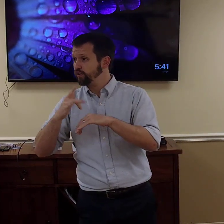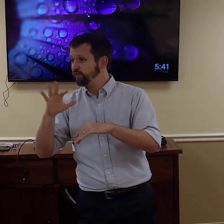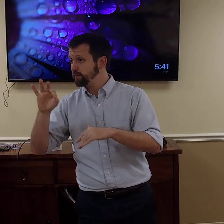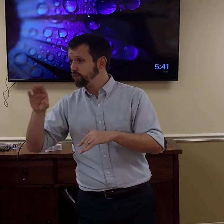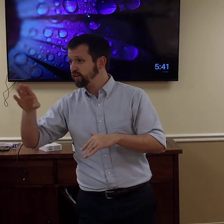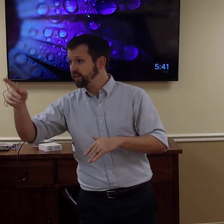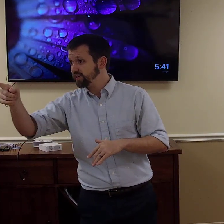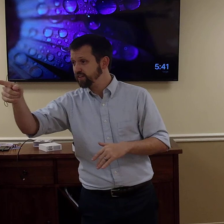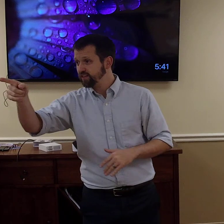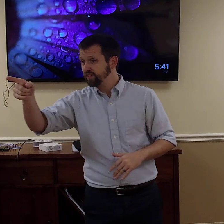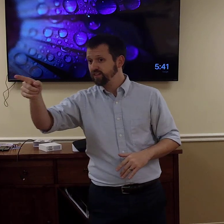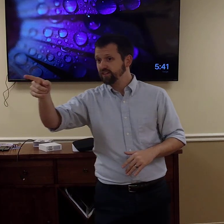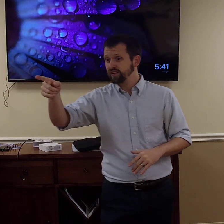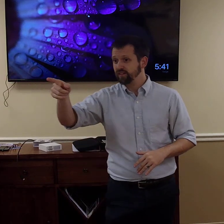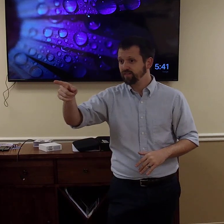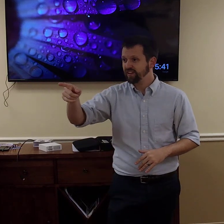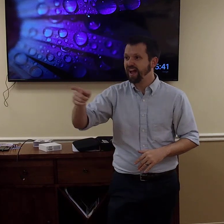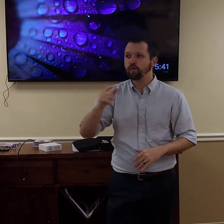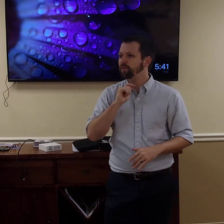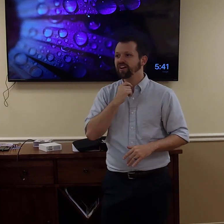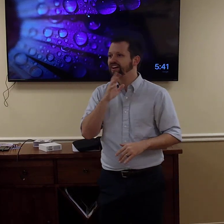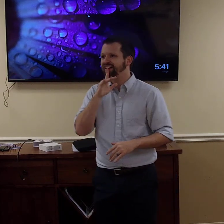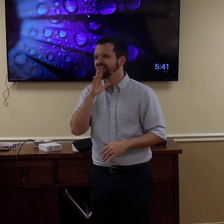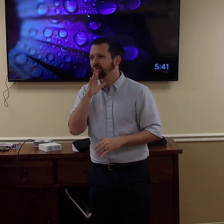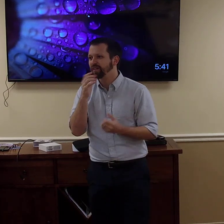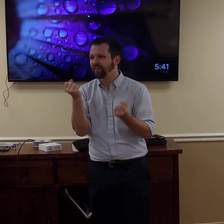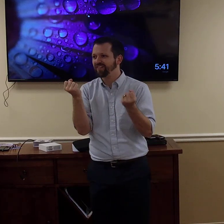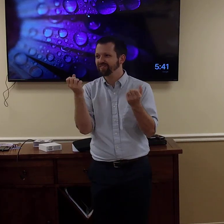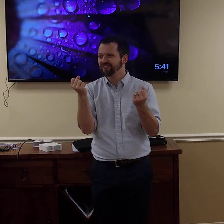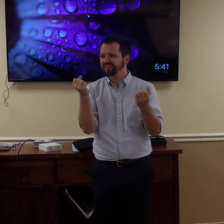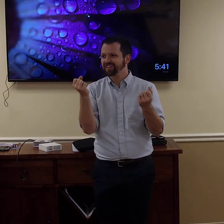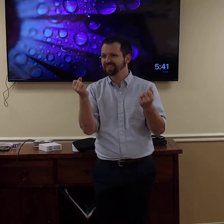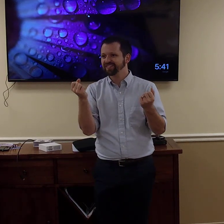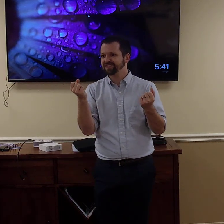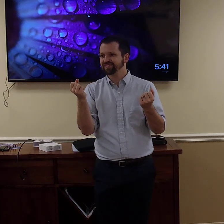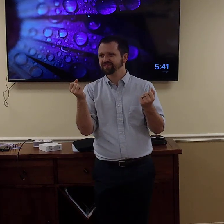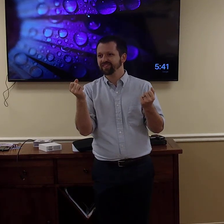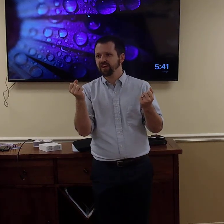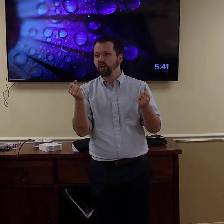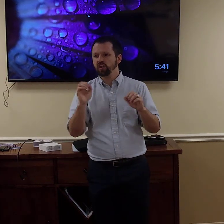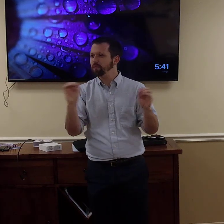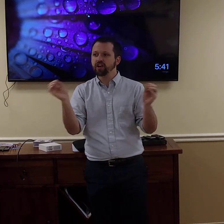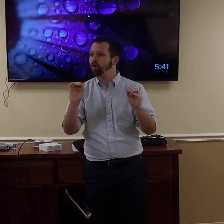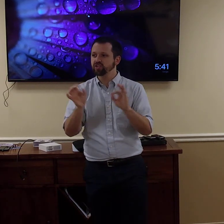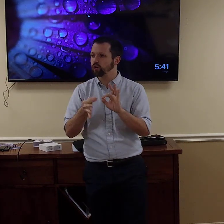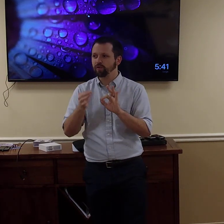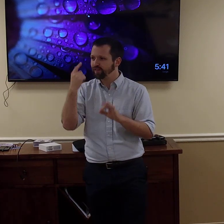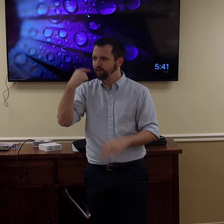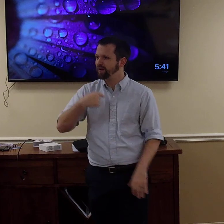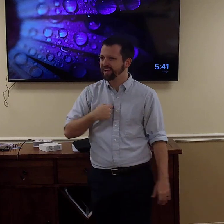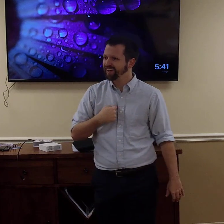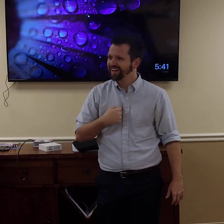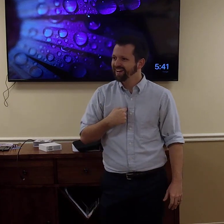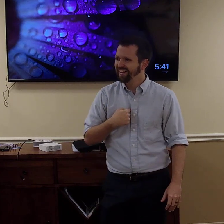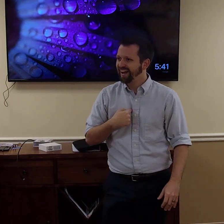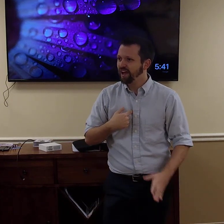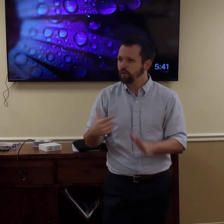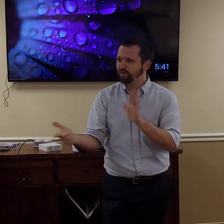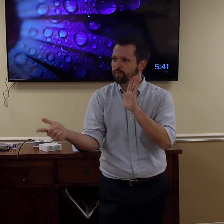Where February. he doesn't talk. Yeah, I won't be talking. It'll be all. Will you be interpreting for him? Oh, there'll be no interpreting for me. I